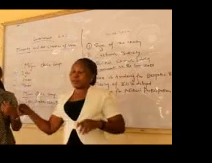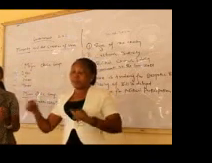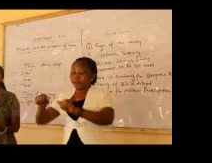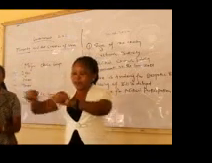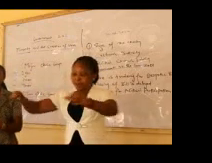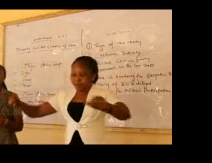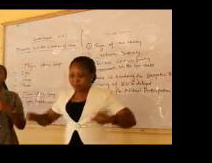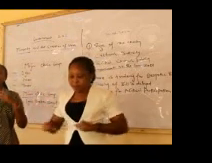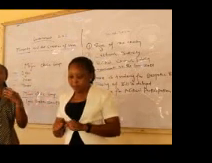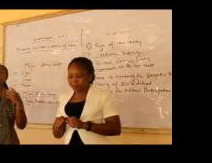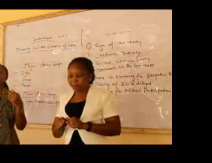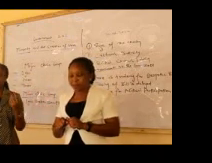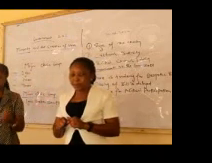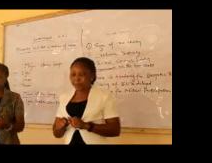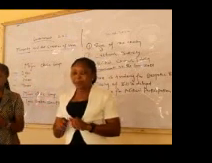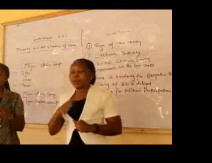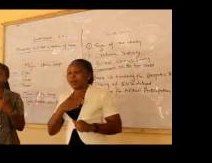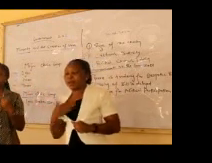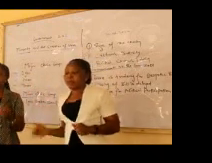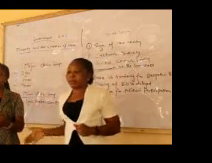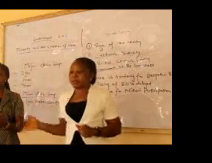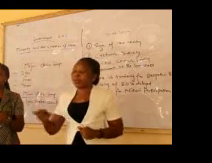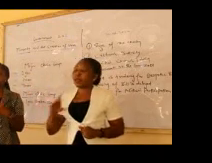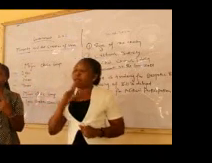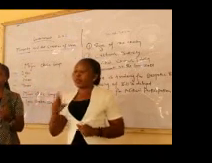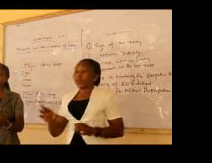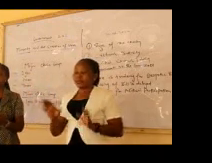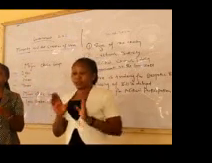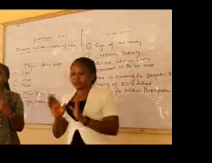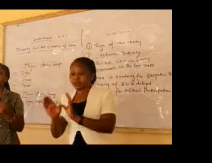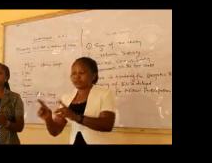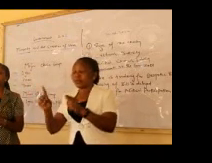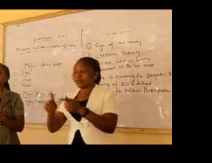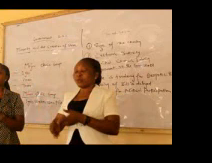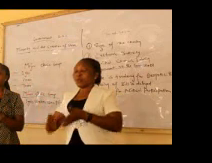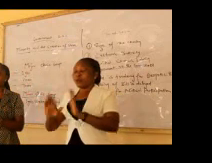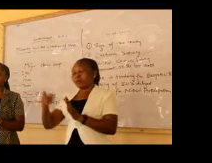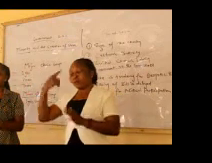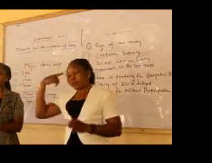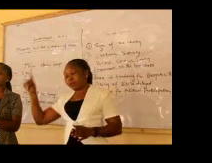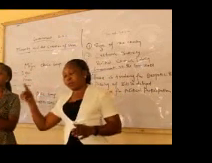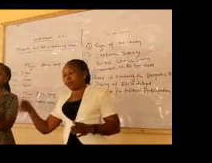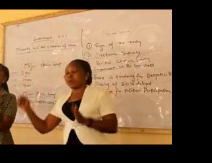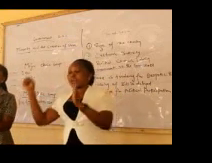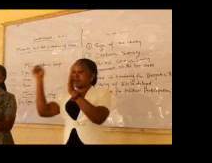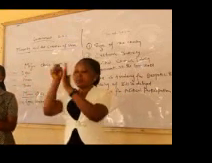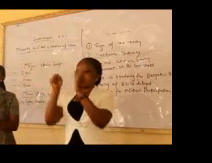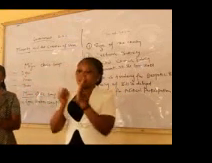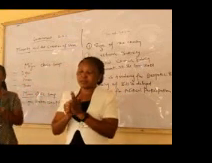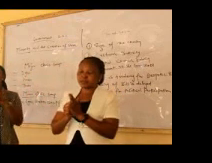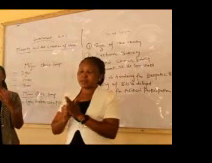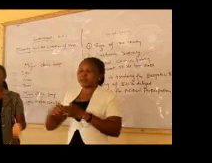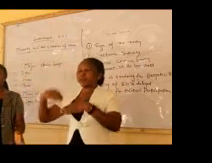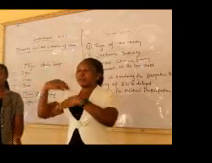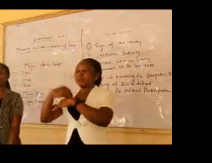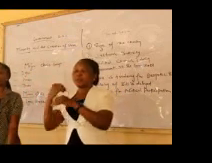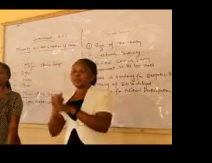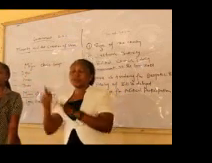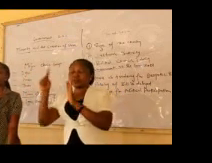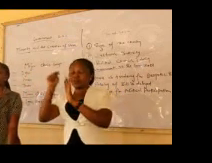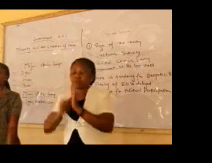have continued demanding for what? State creation, either singly or what? In